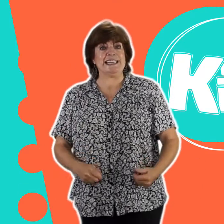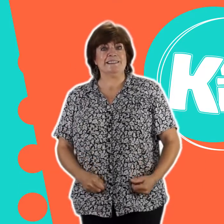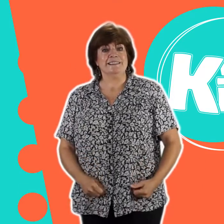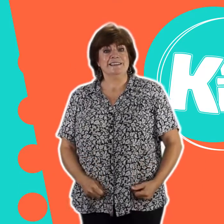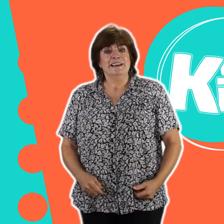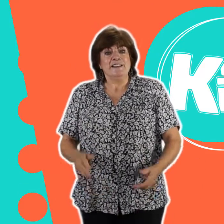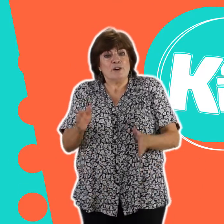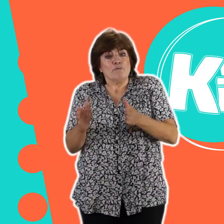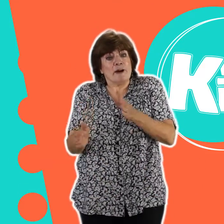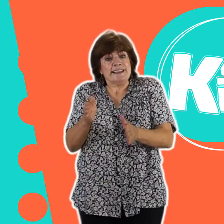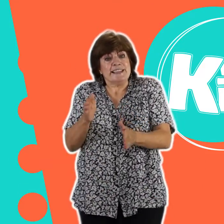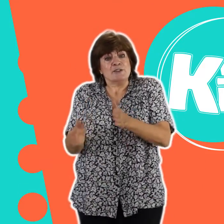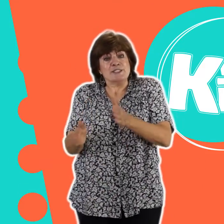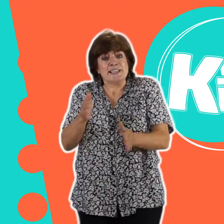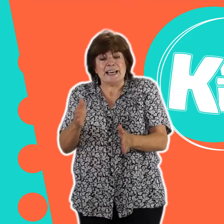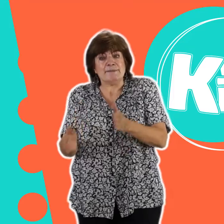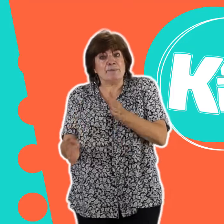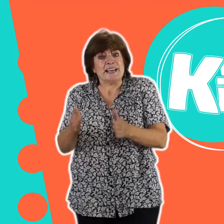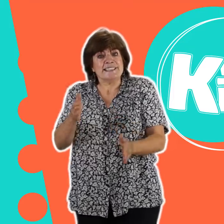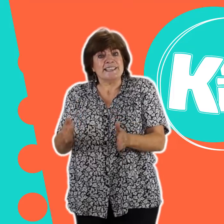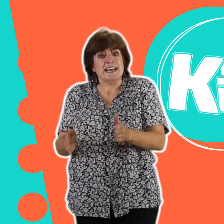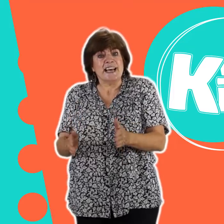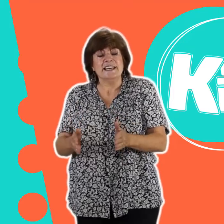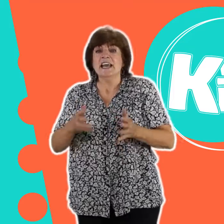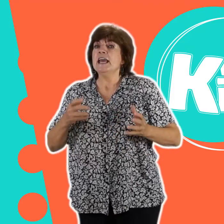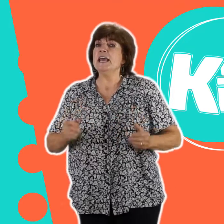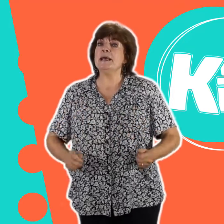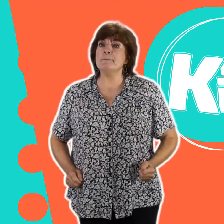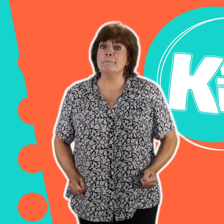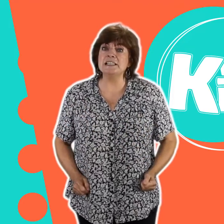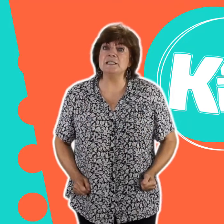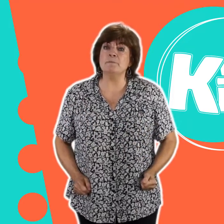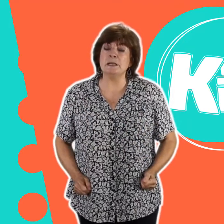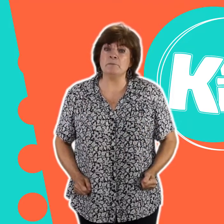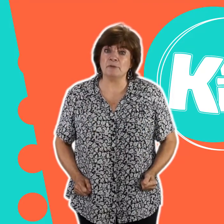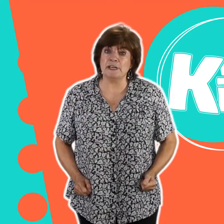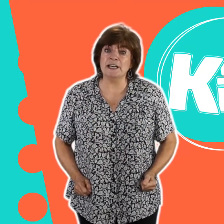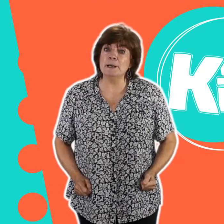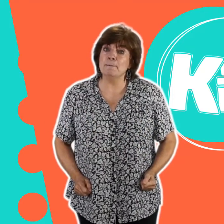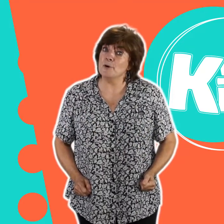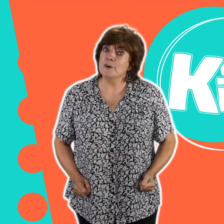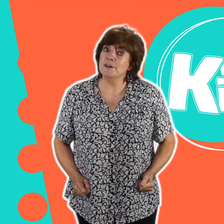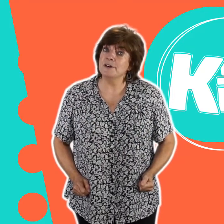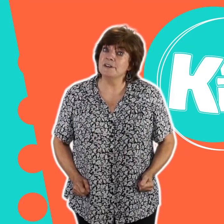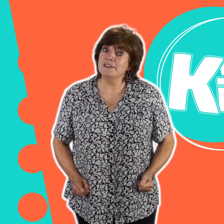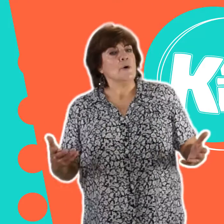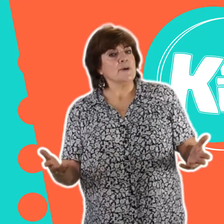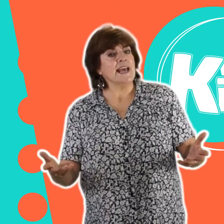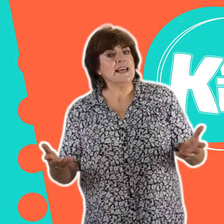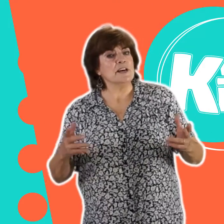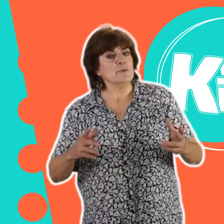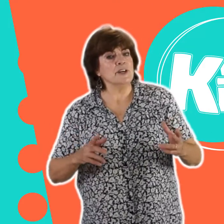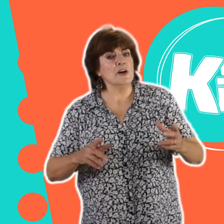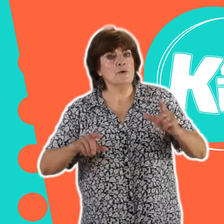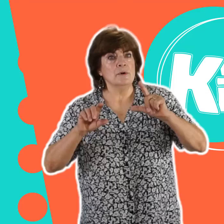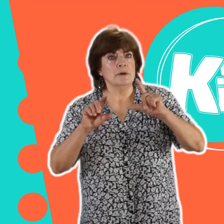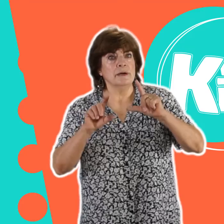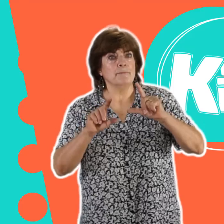34:13. They're right there side by side. It must be pretty important. Okay, here we go.